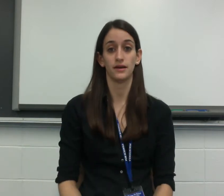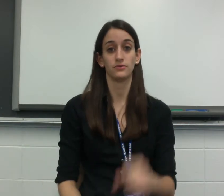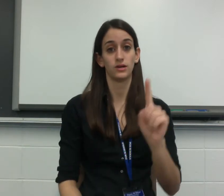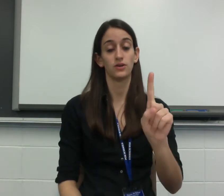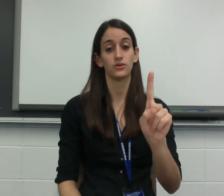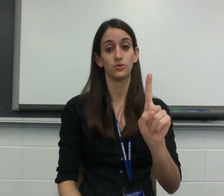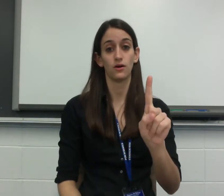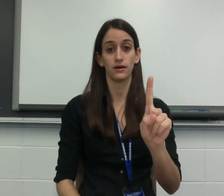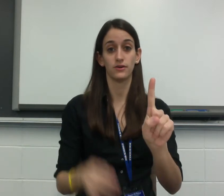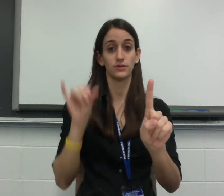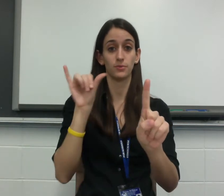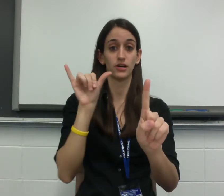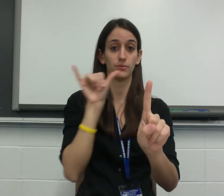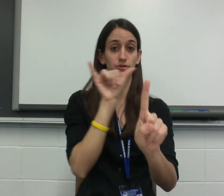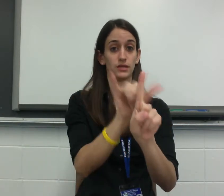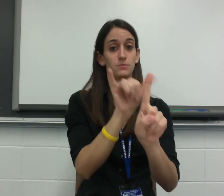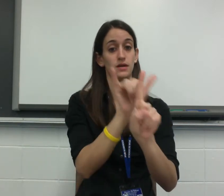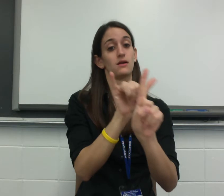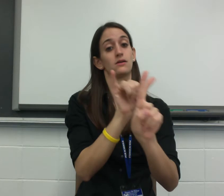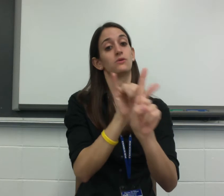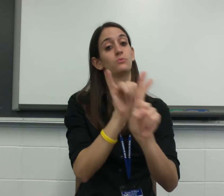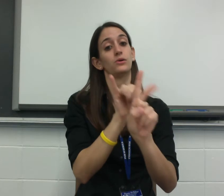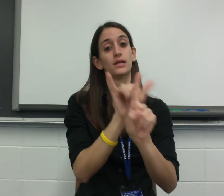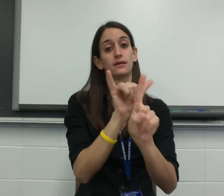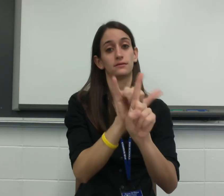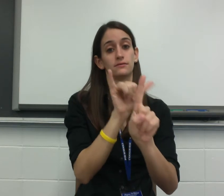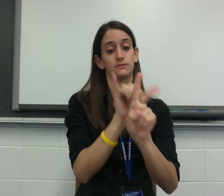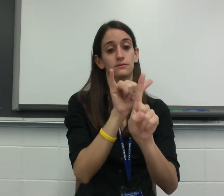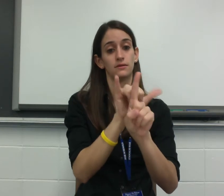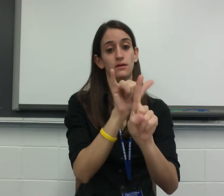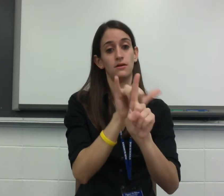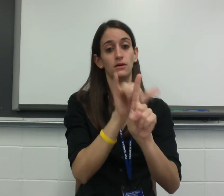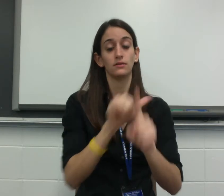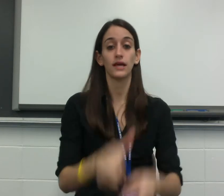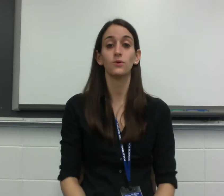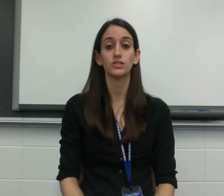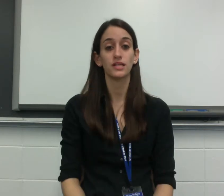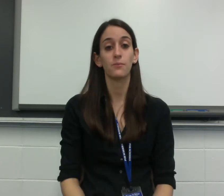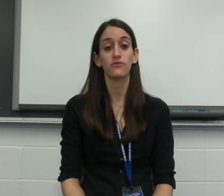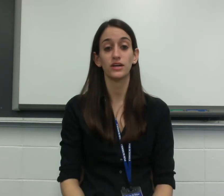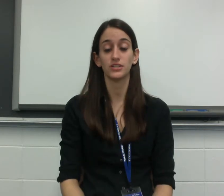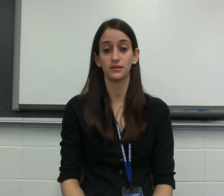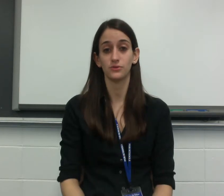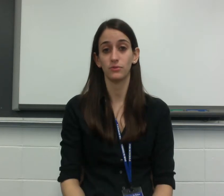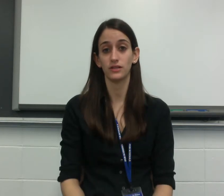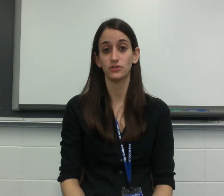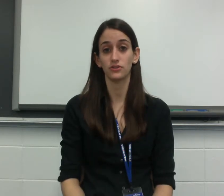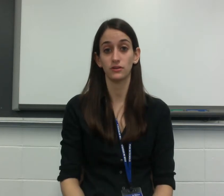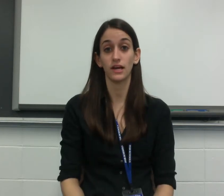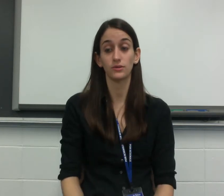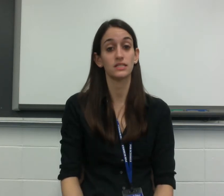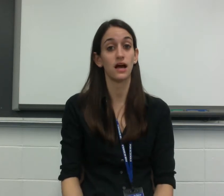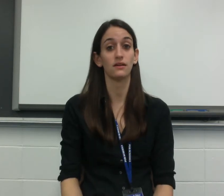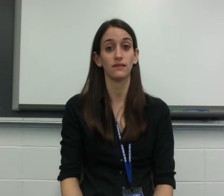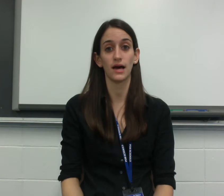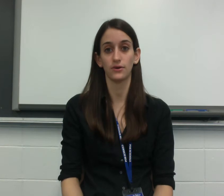so here you are and here's the bigger person that's picking on you, bullying. Language deprivation, so it means your language is not allowed, you're